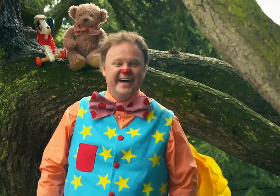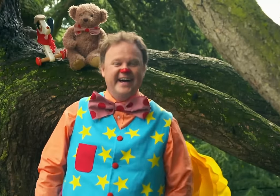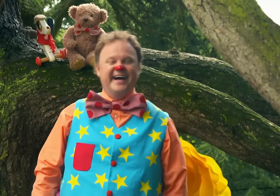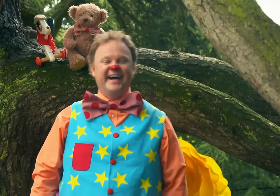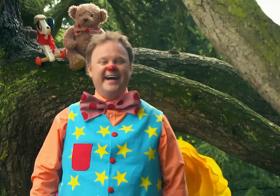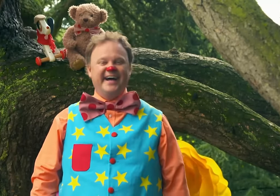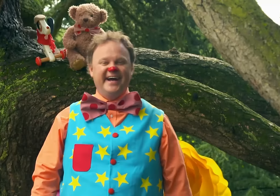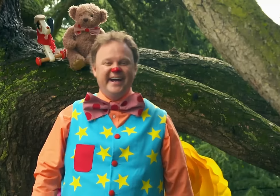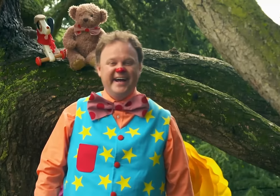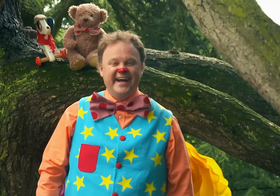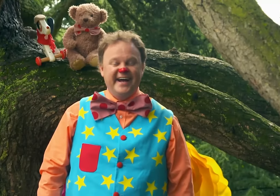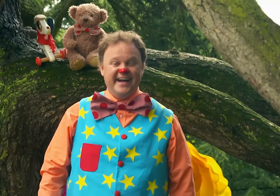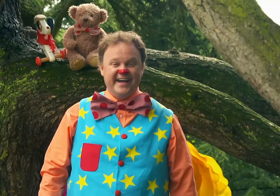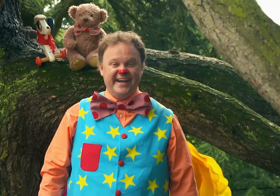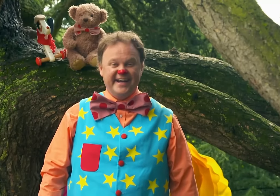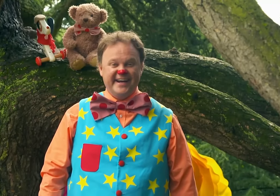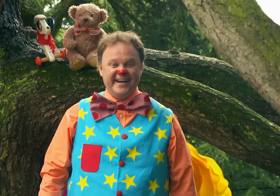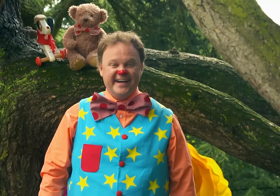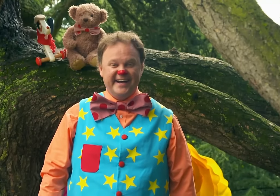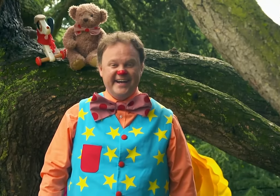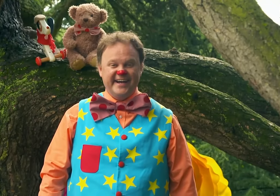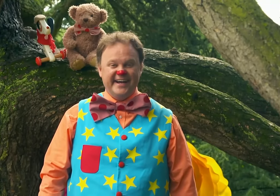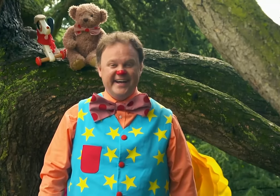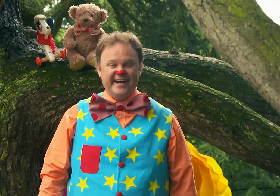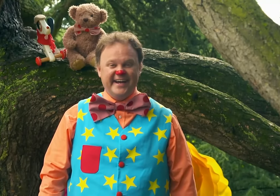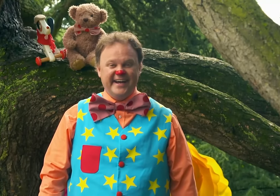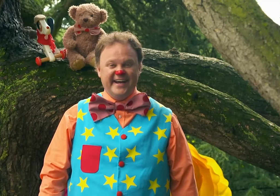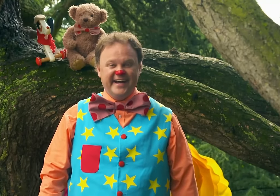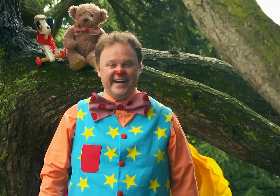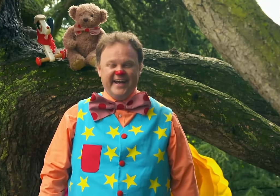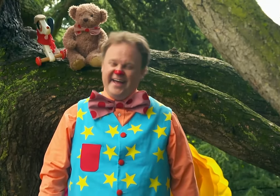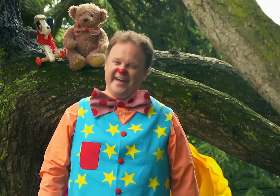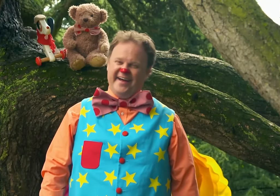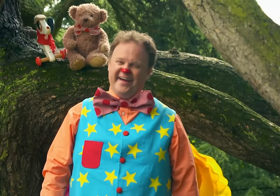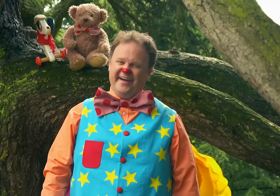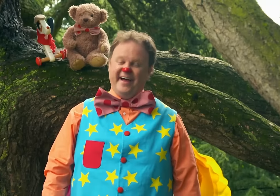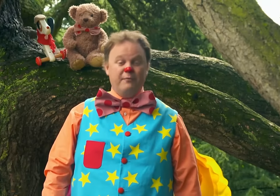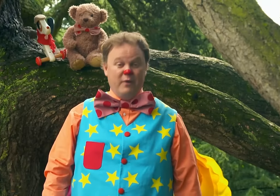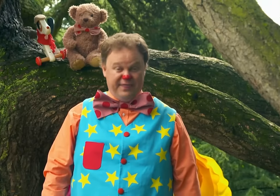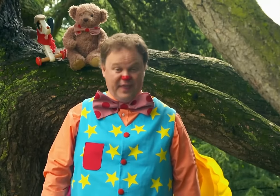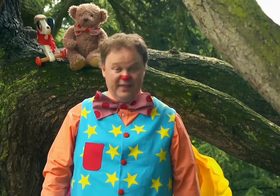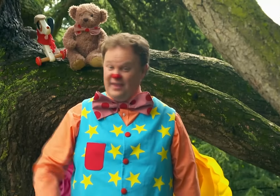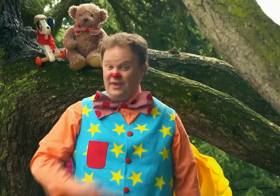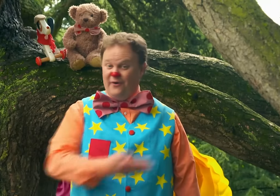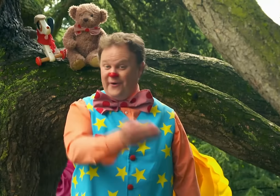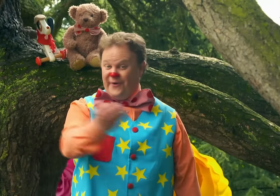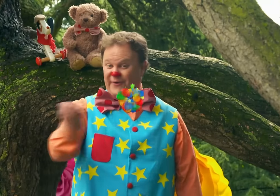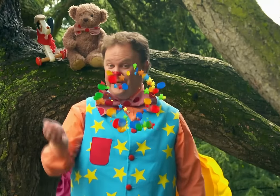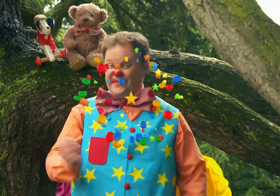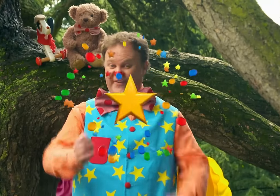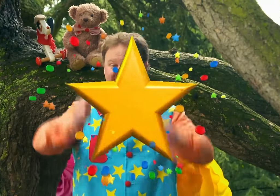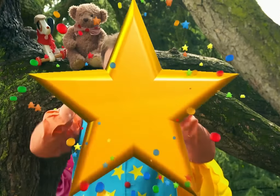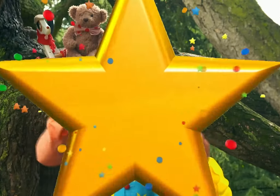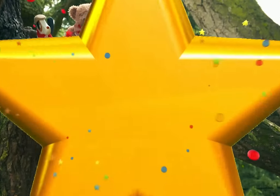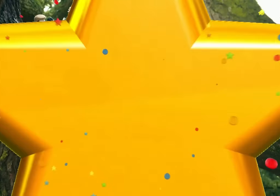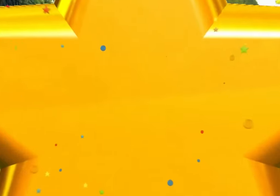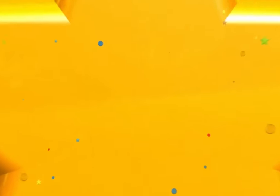Thank you, Mr. Tumble. We think you're a star. And we think that you're all shining